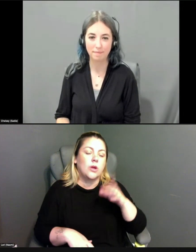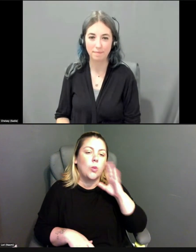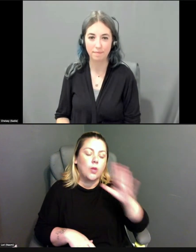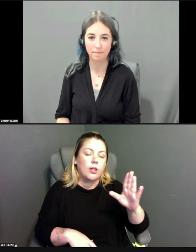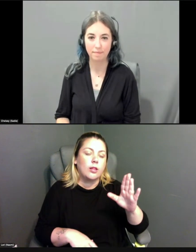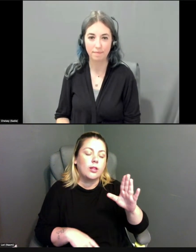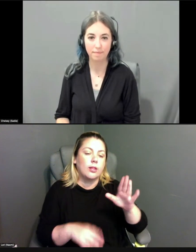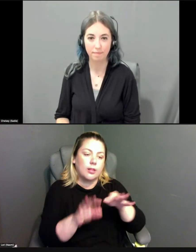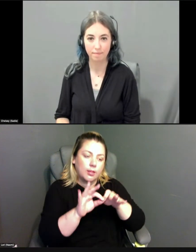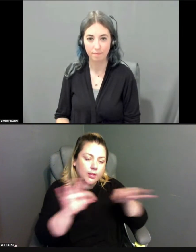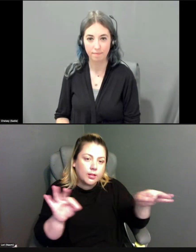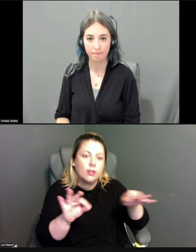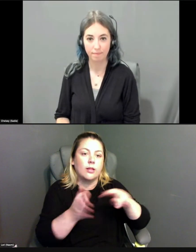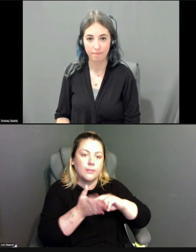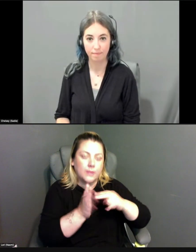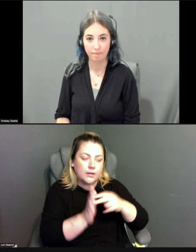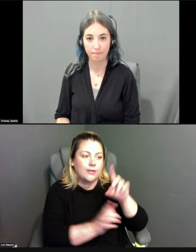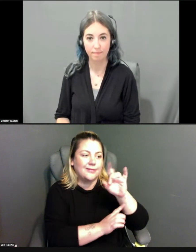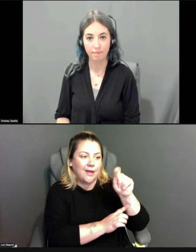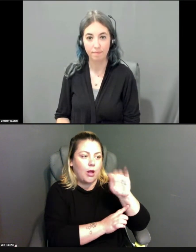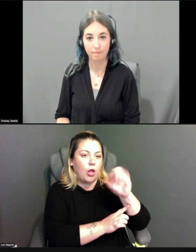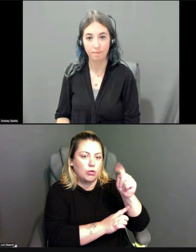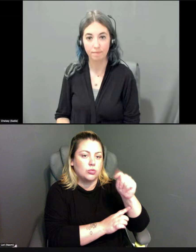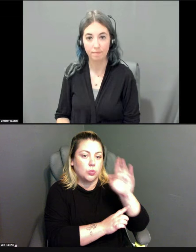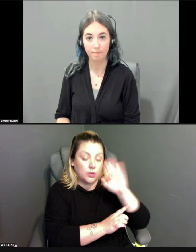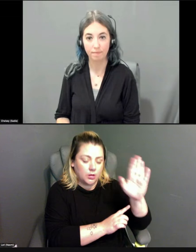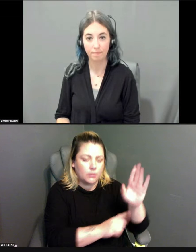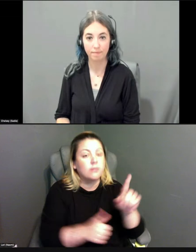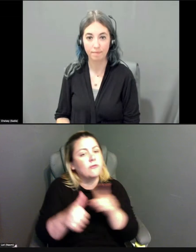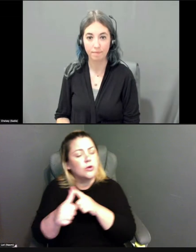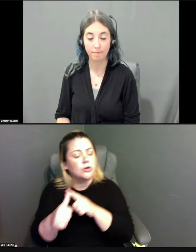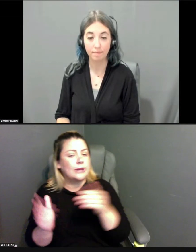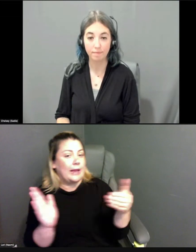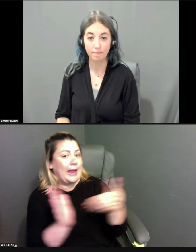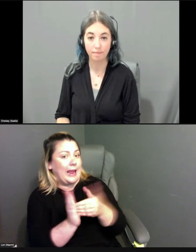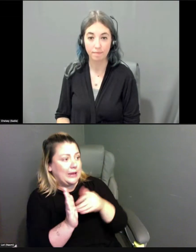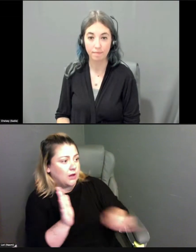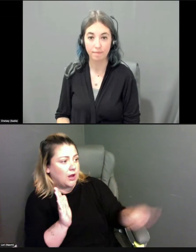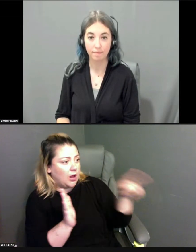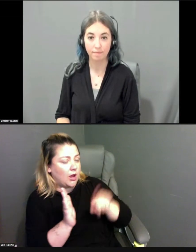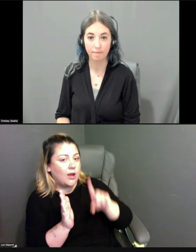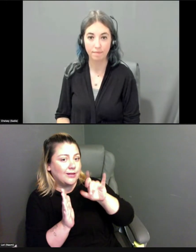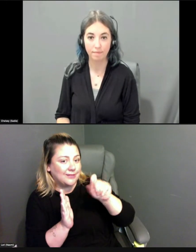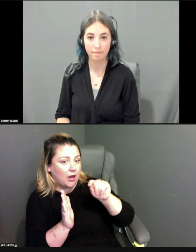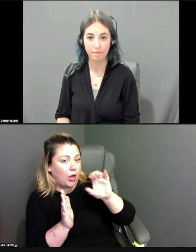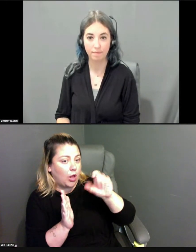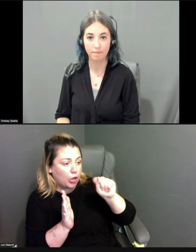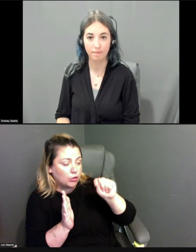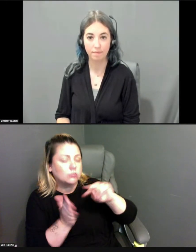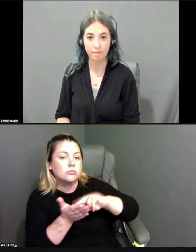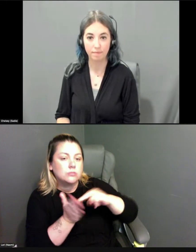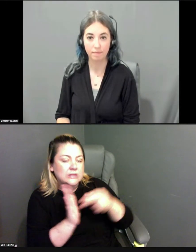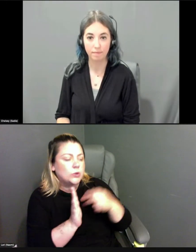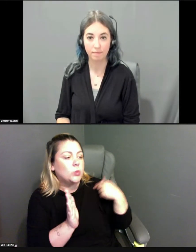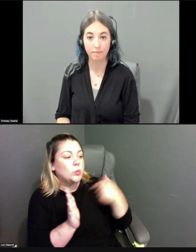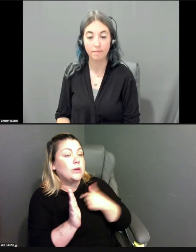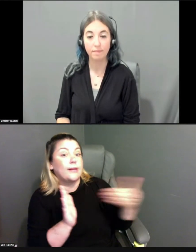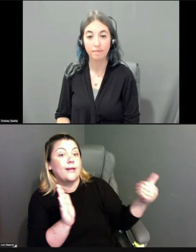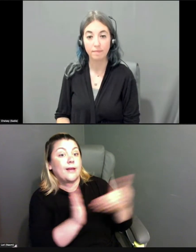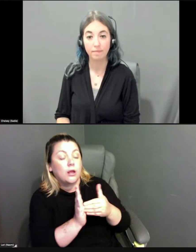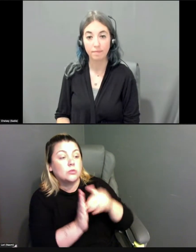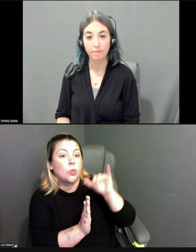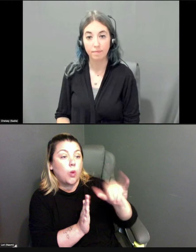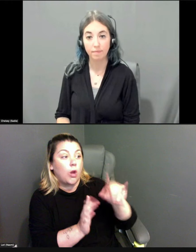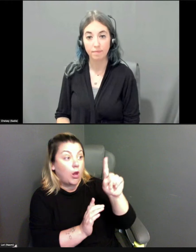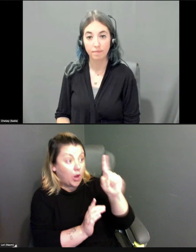culture. Being anti-diet culture means being against a culture that tells us there's only one